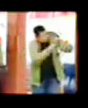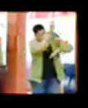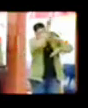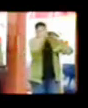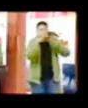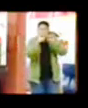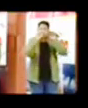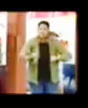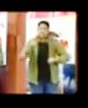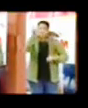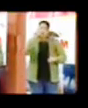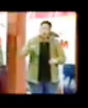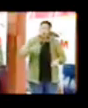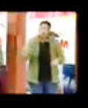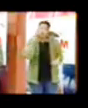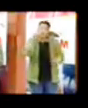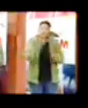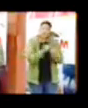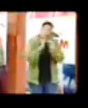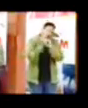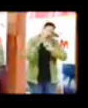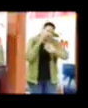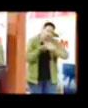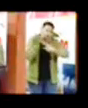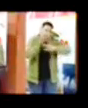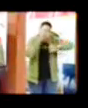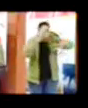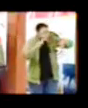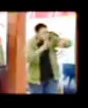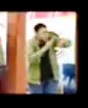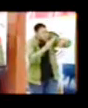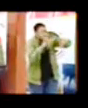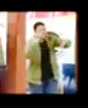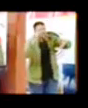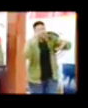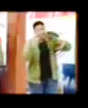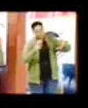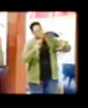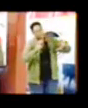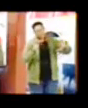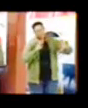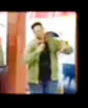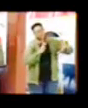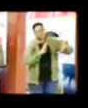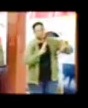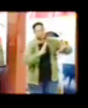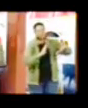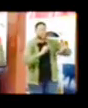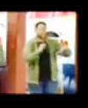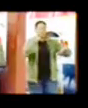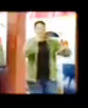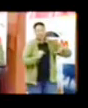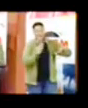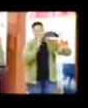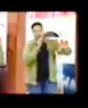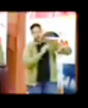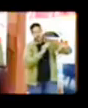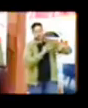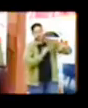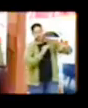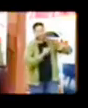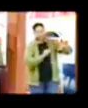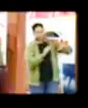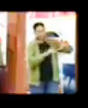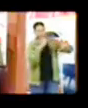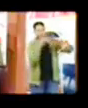system. First we see how it has moved so far, moving from east to west over the waters to the south. And then as it